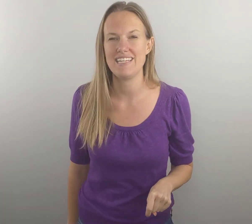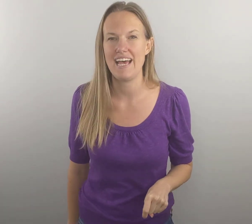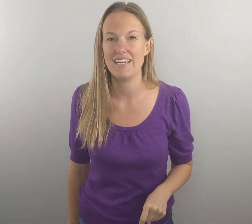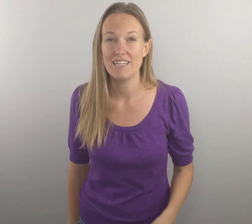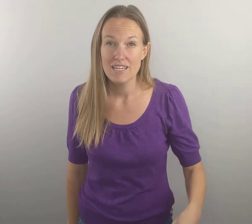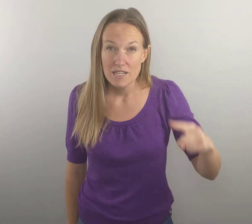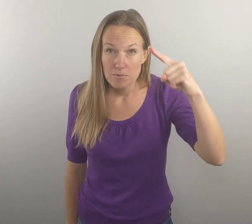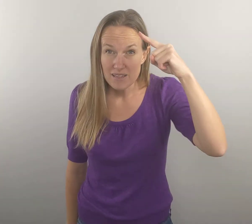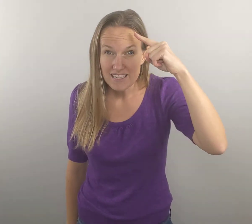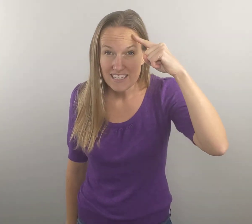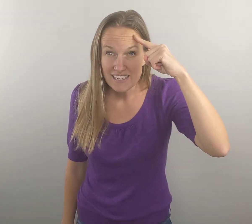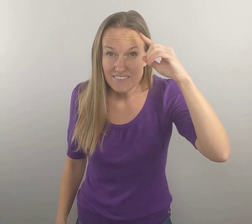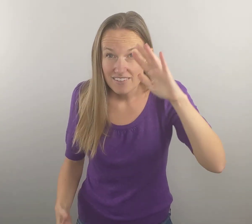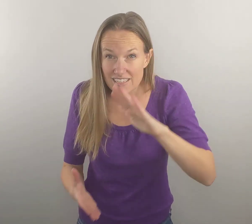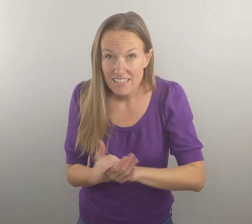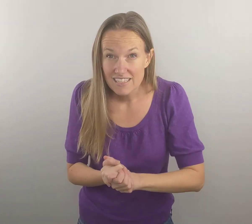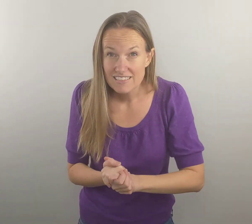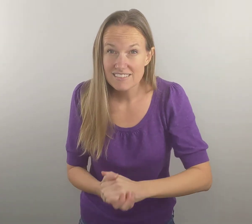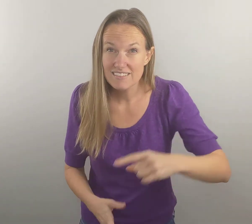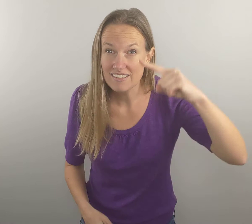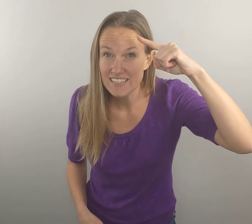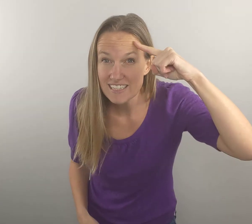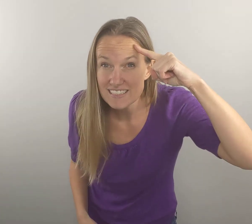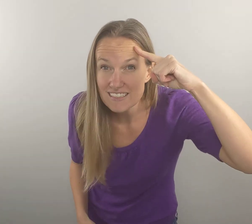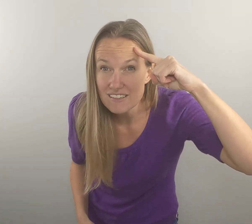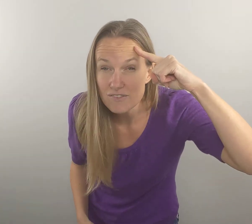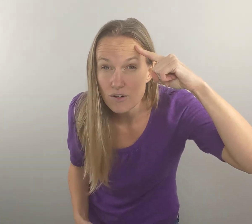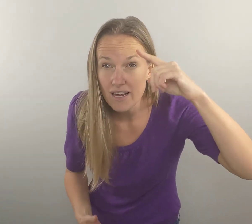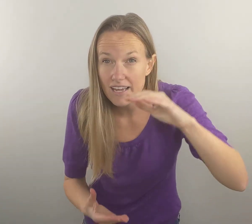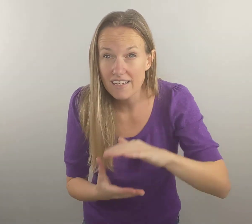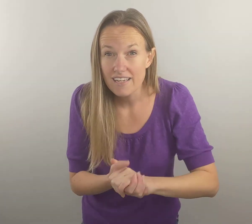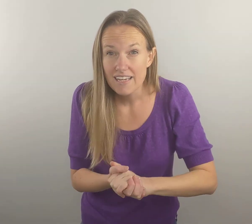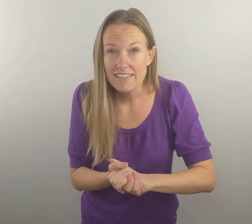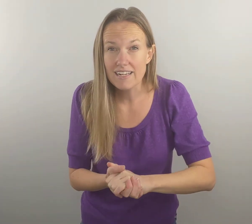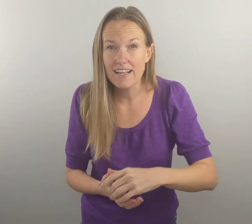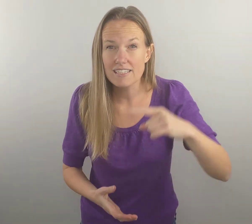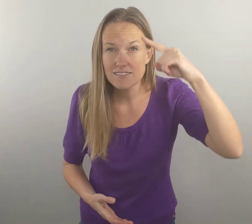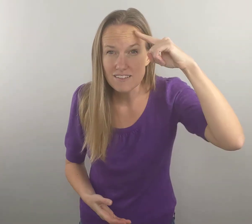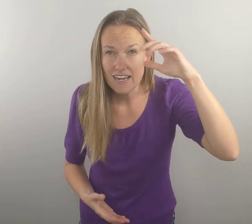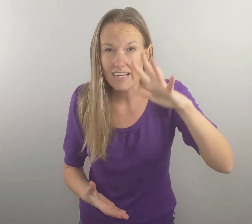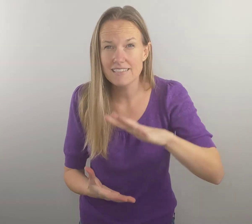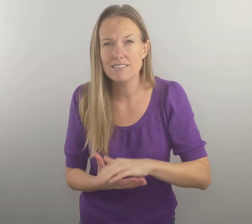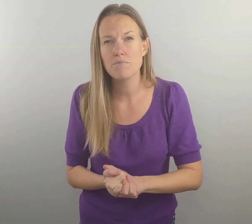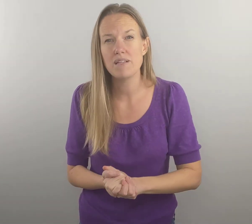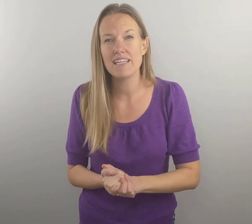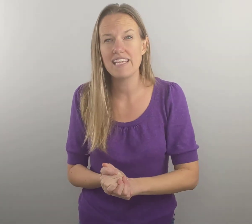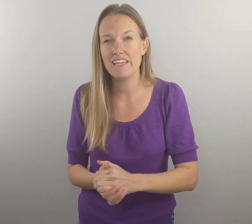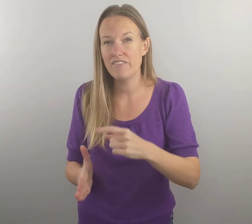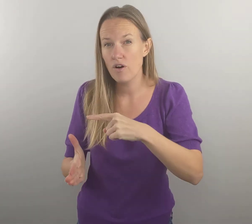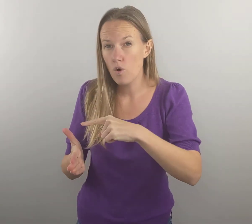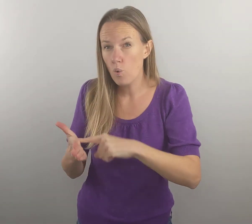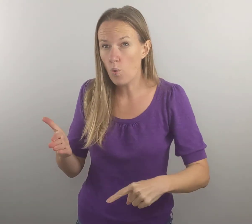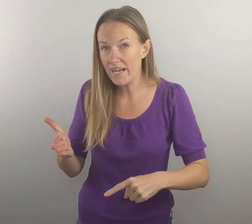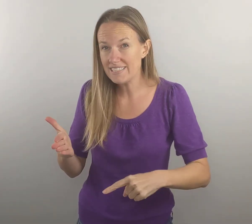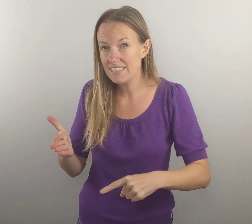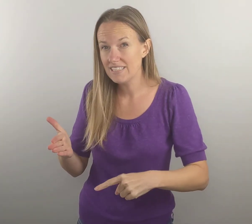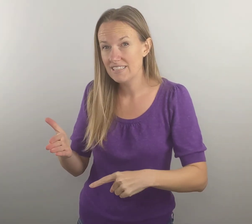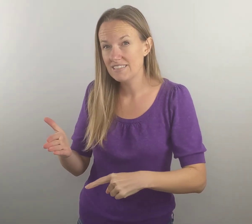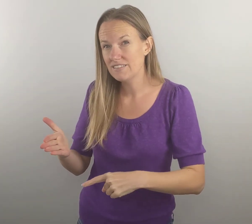said. Believe. So your index here at your forehead, and then clasp your hands. Believe what? So